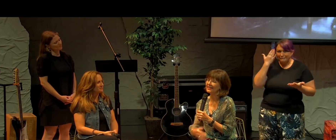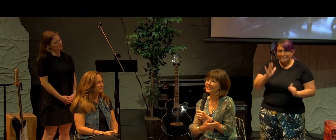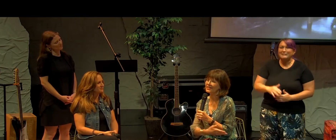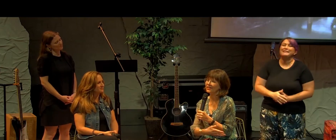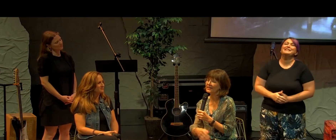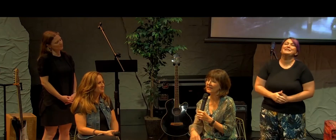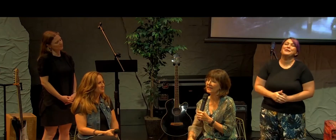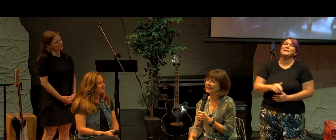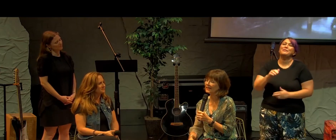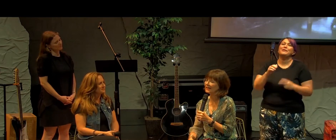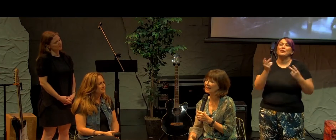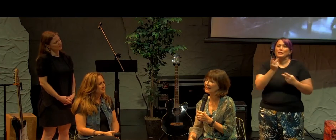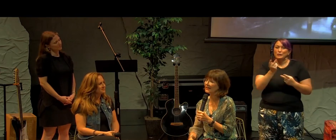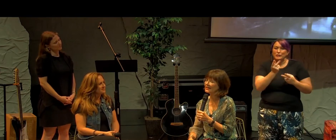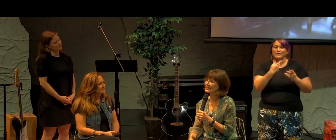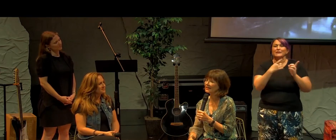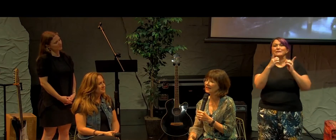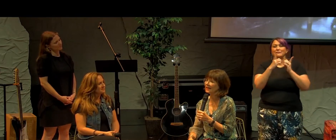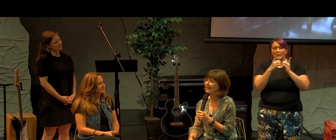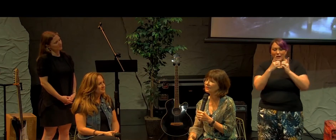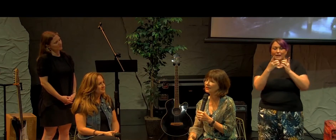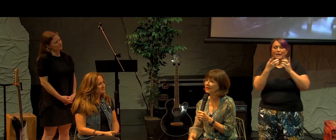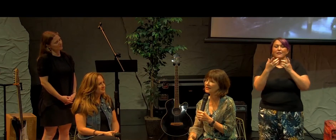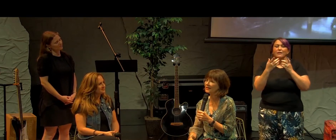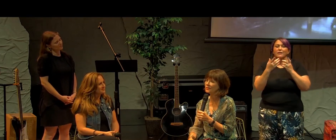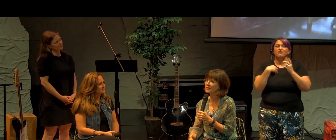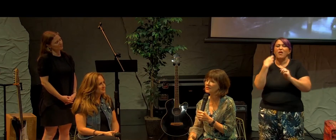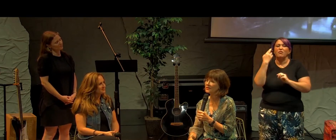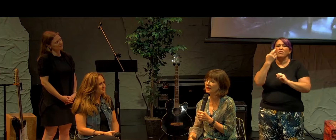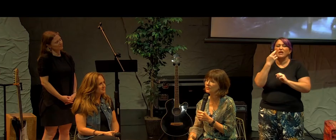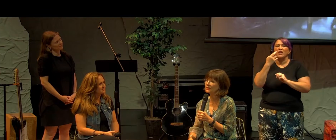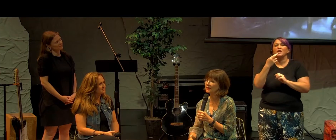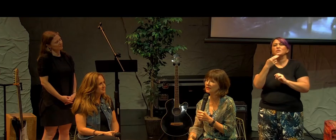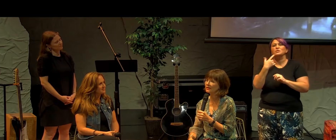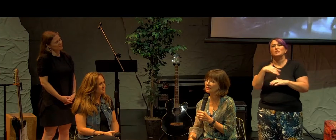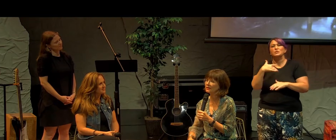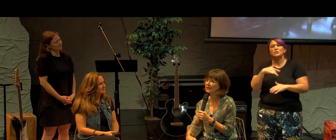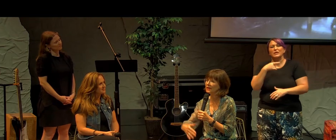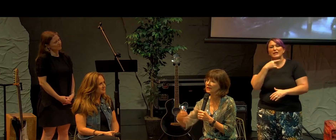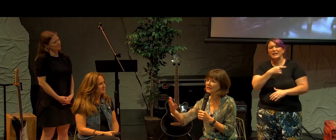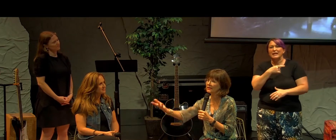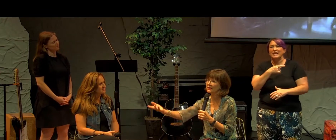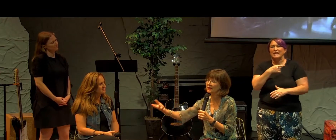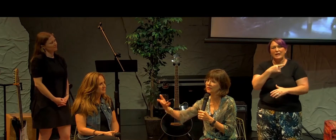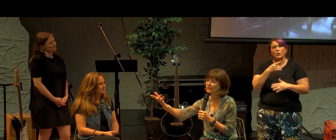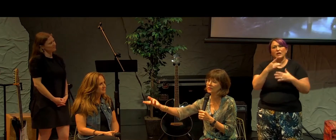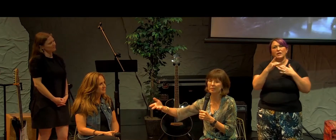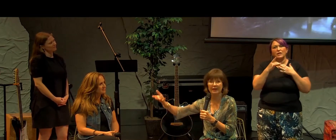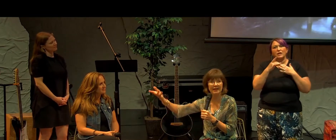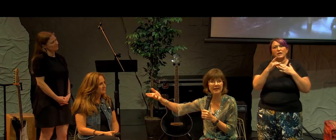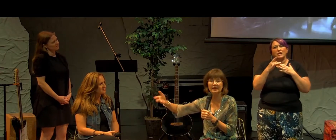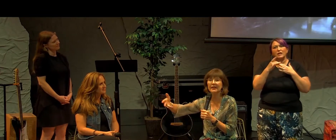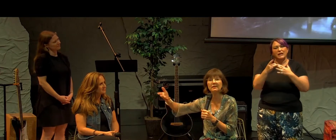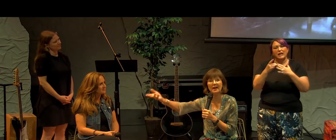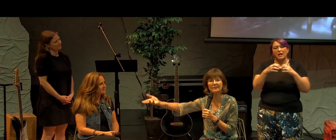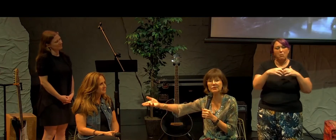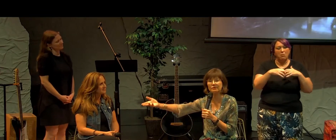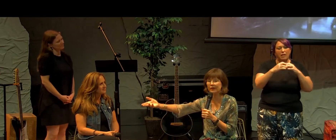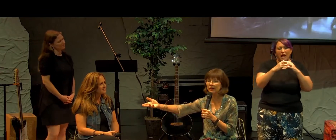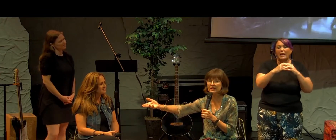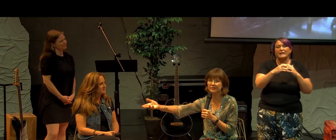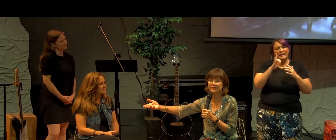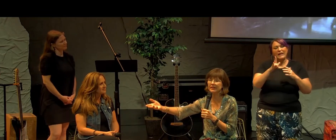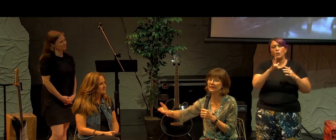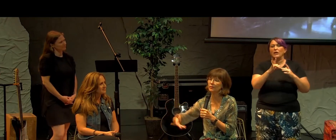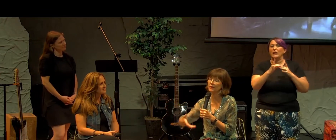Andy and I started dating, and I realized he was going to go lead, you know, lead a life that was